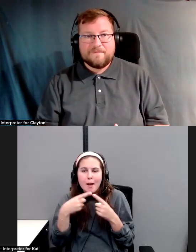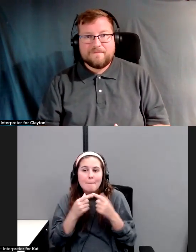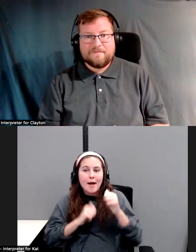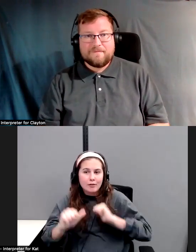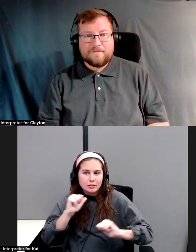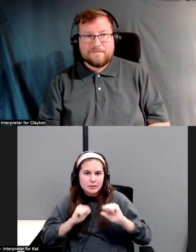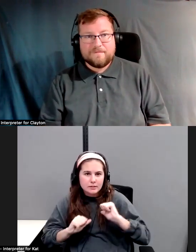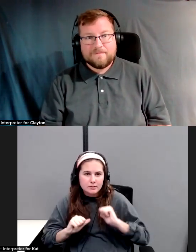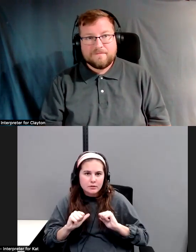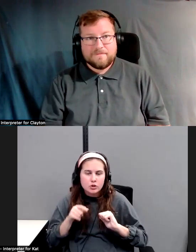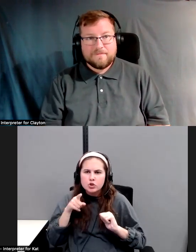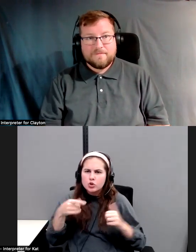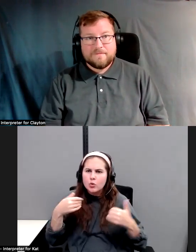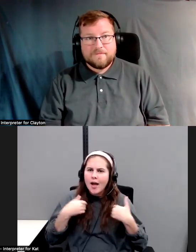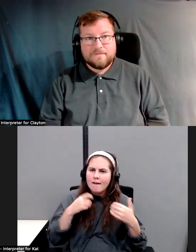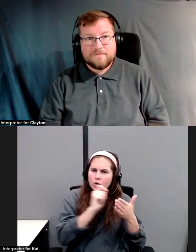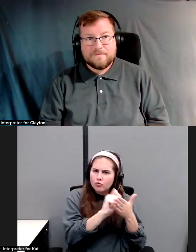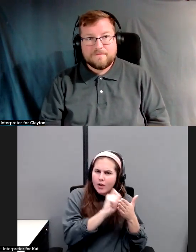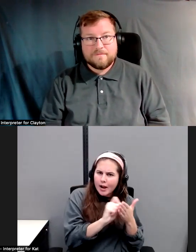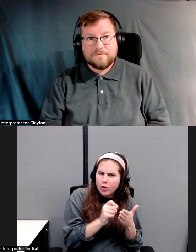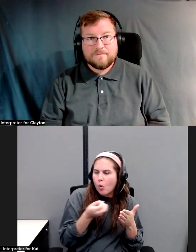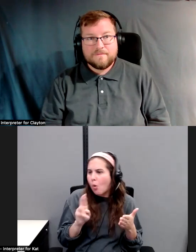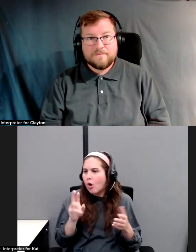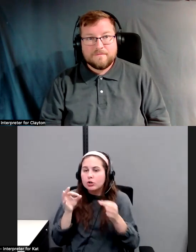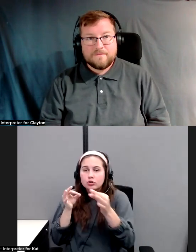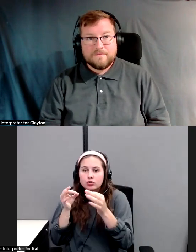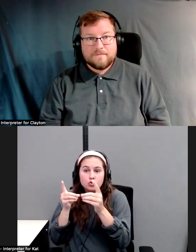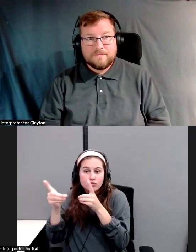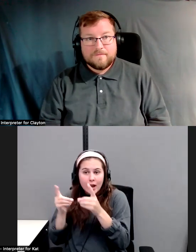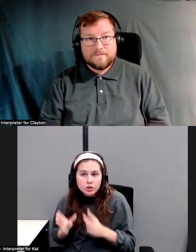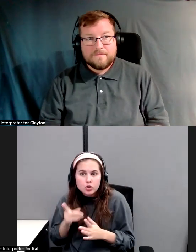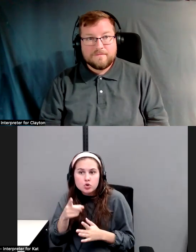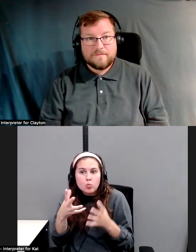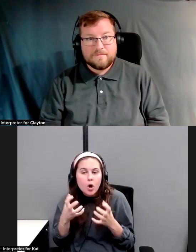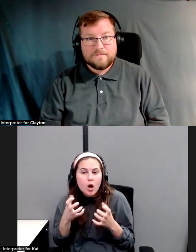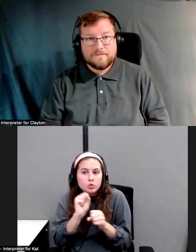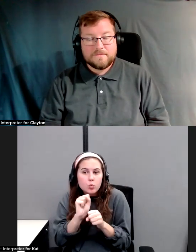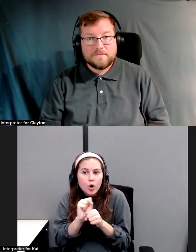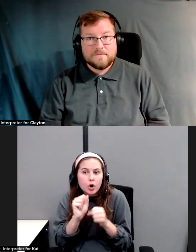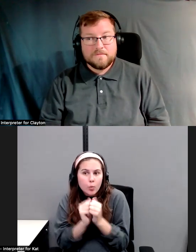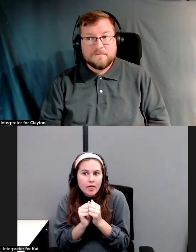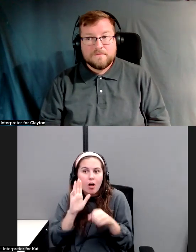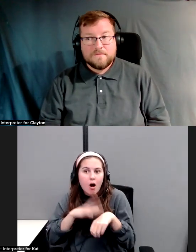a writer or director that you want to have a chance to work with on a movie?